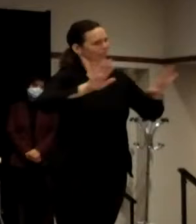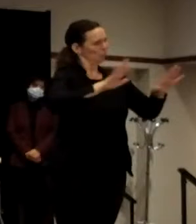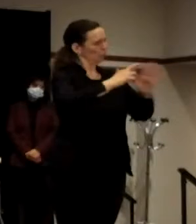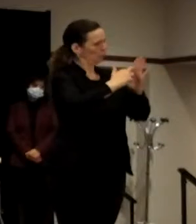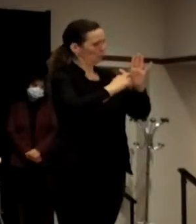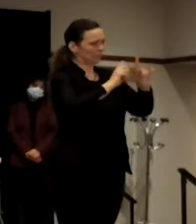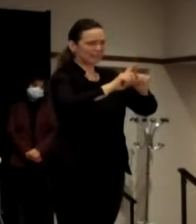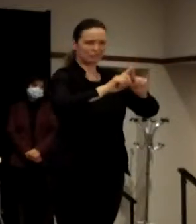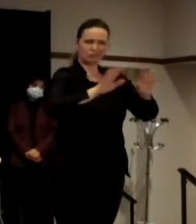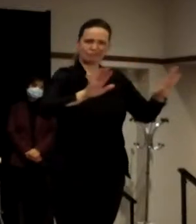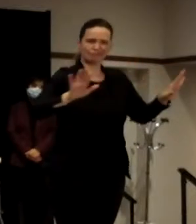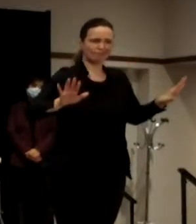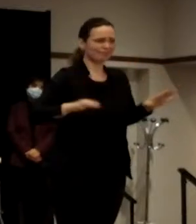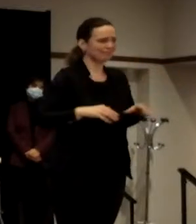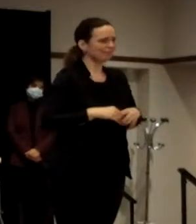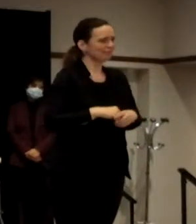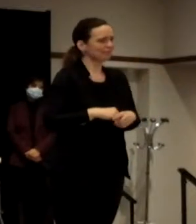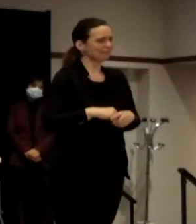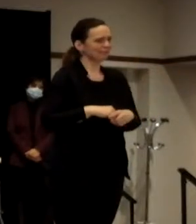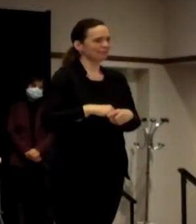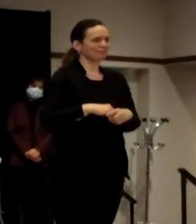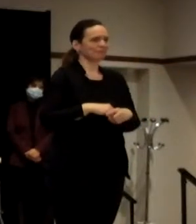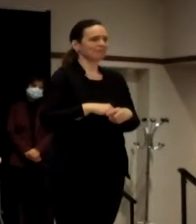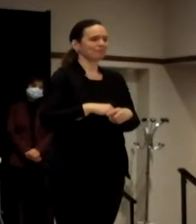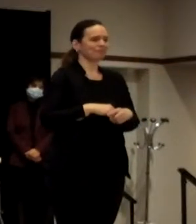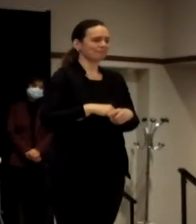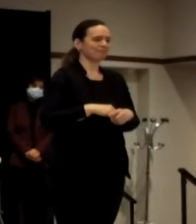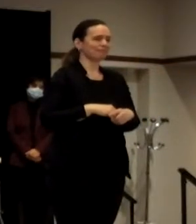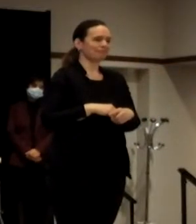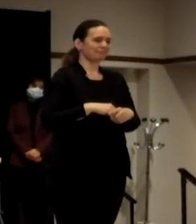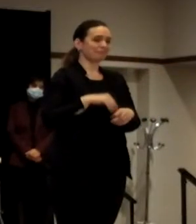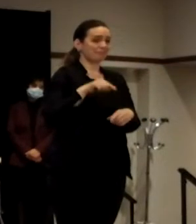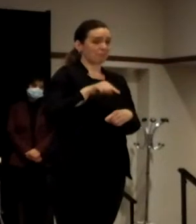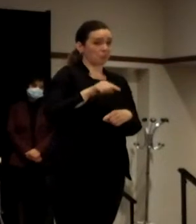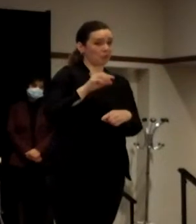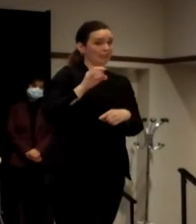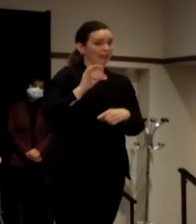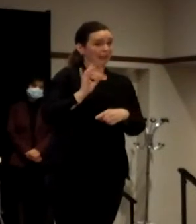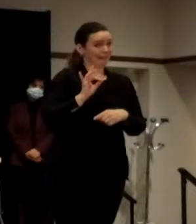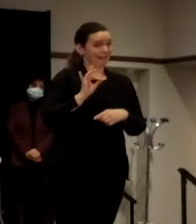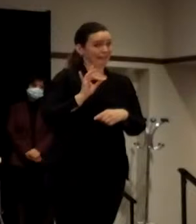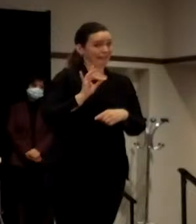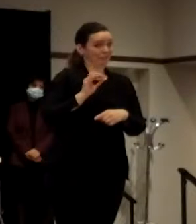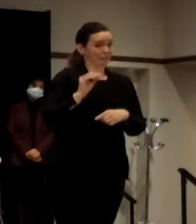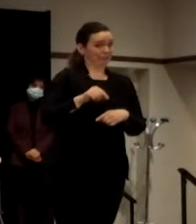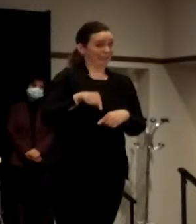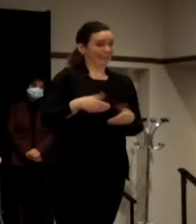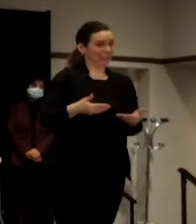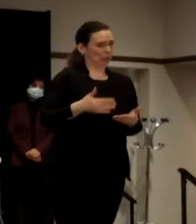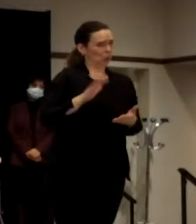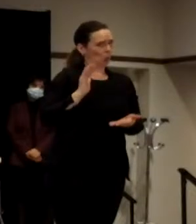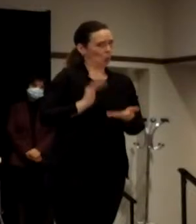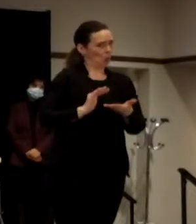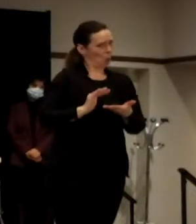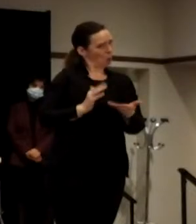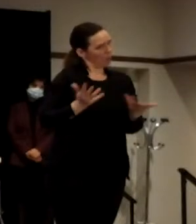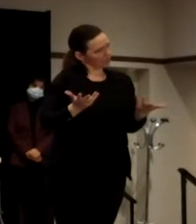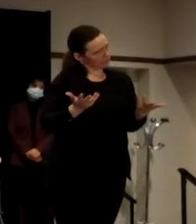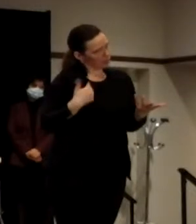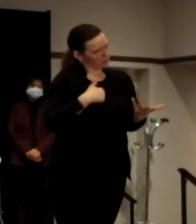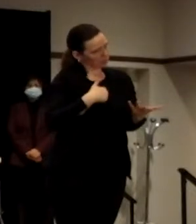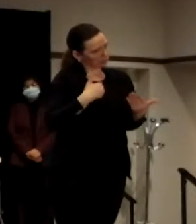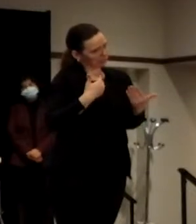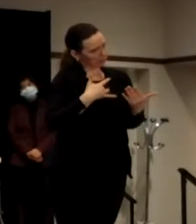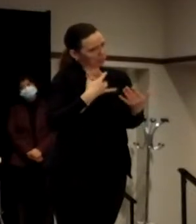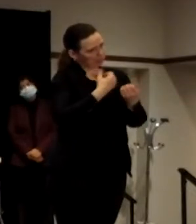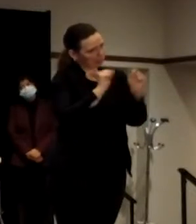while. So I think it was having the dialogue and certainly a good resolution. And is there anything you would